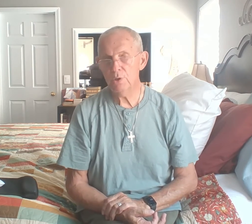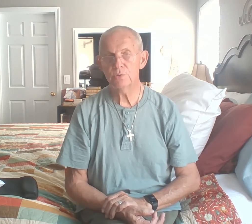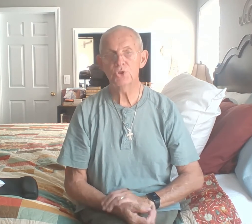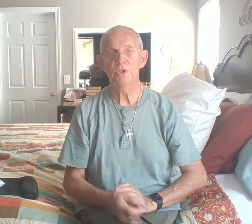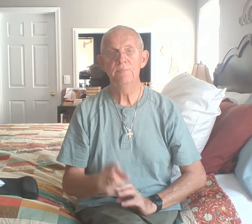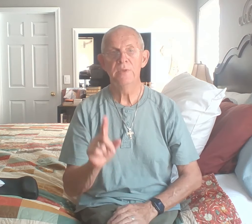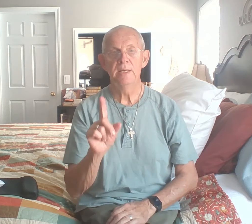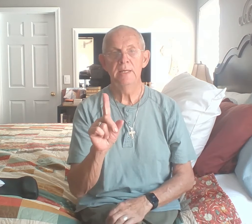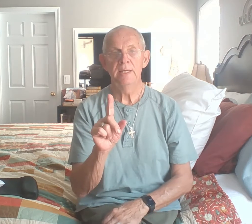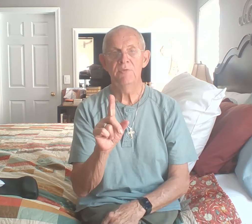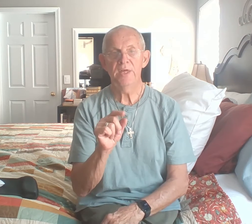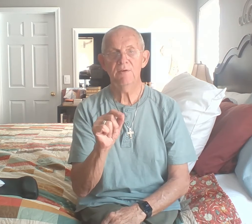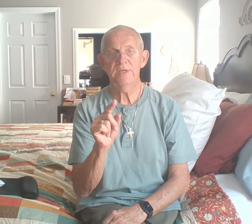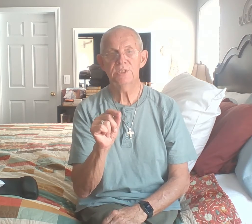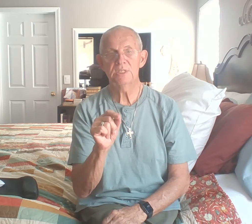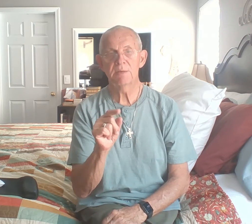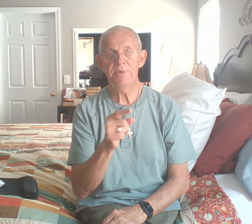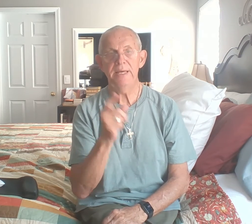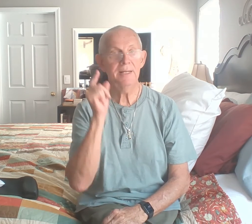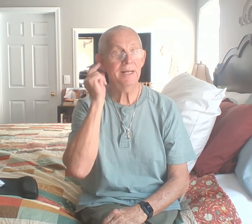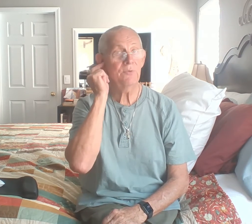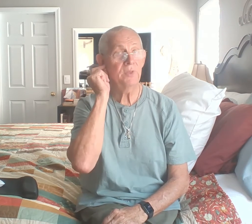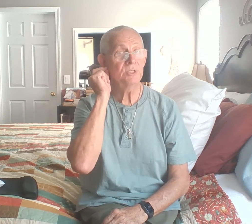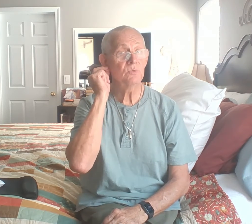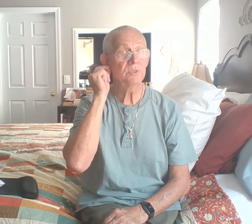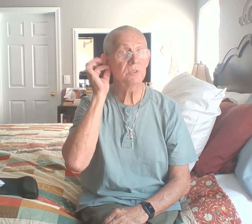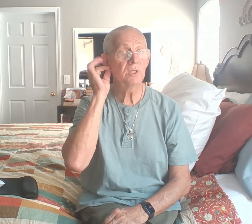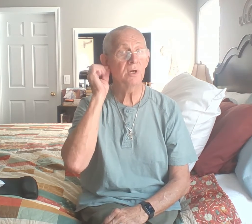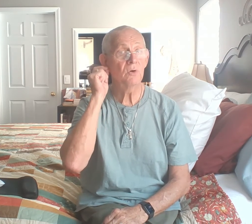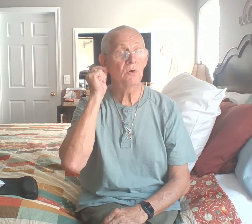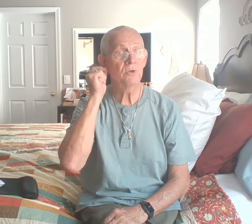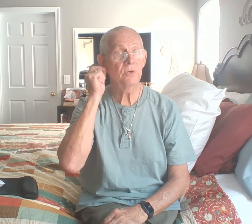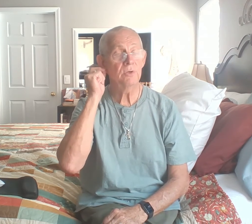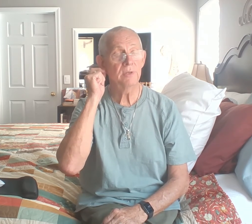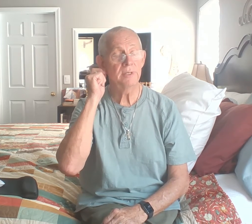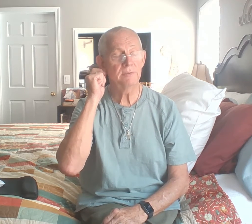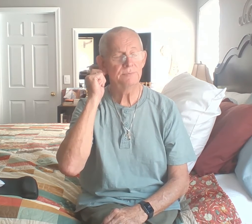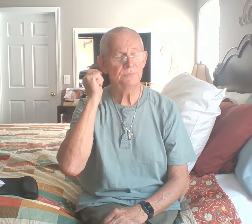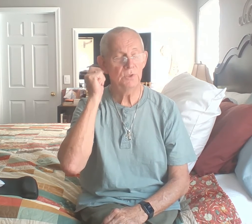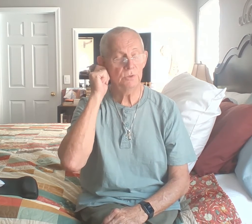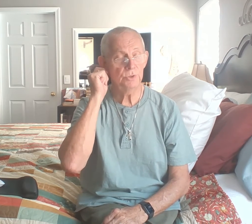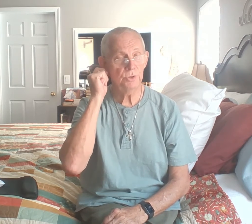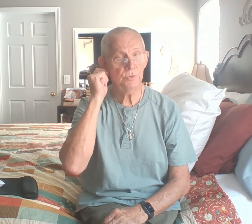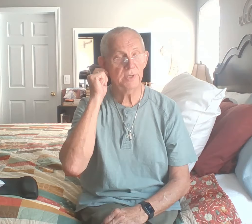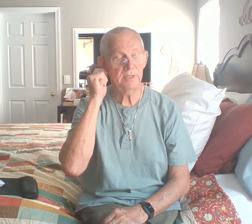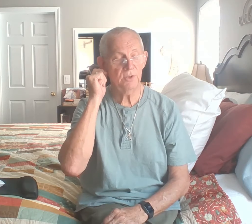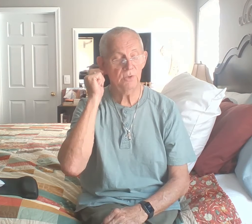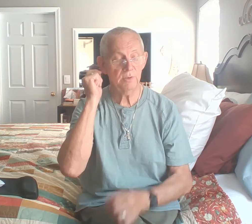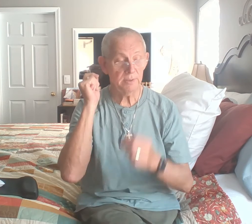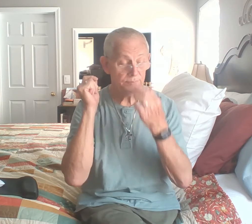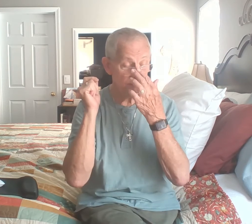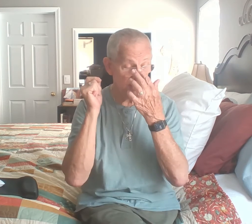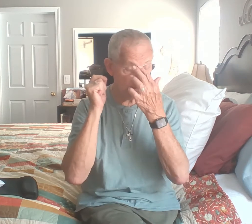Brooch, think of this as a pin, like this was, you know, on your jewelry, your